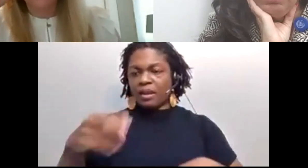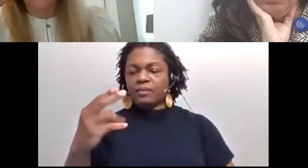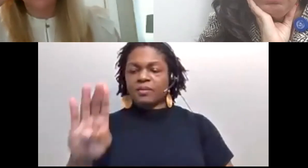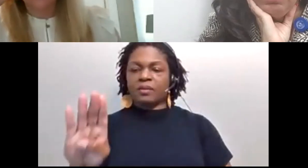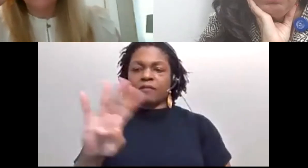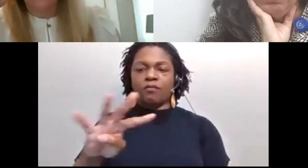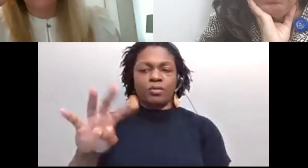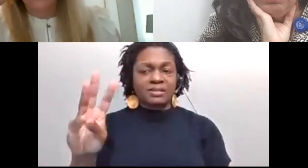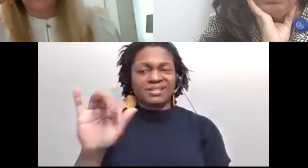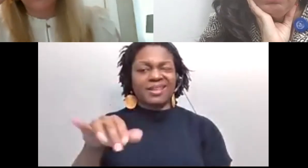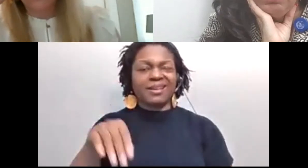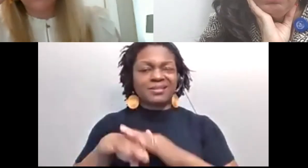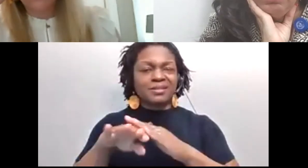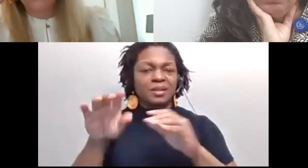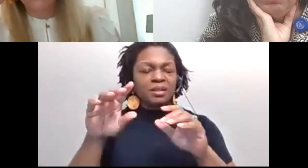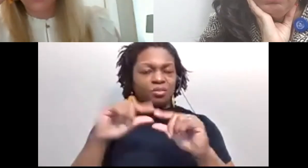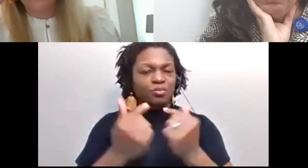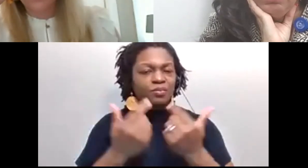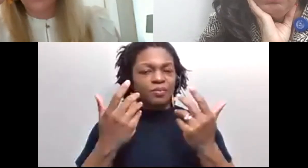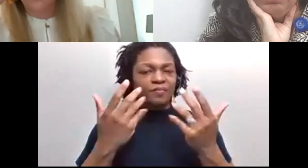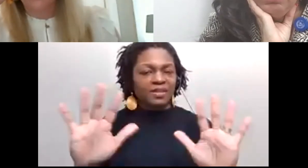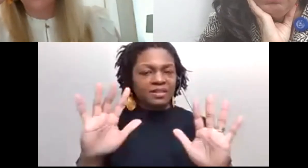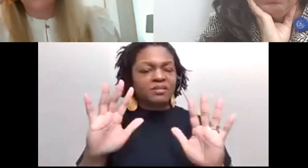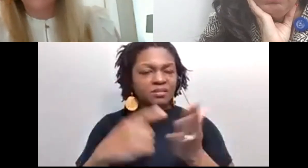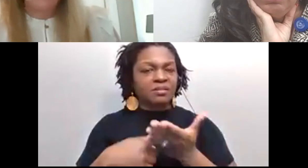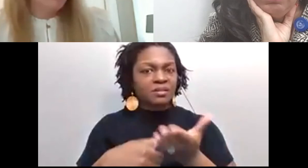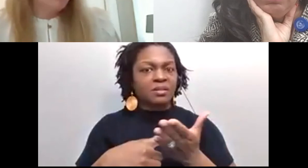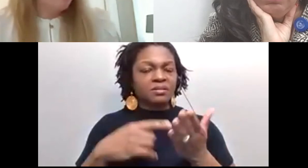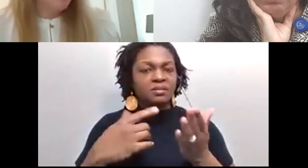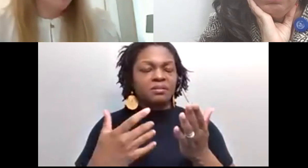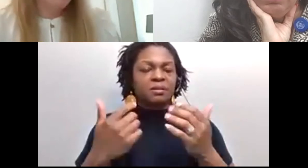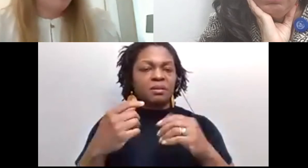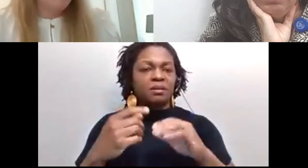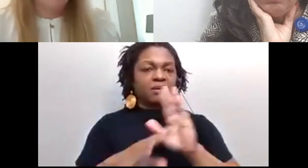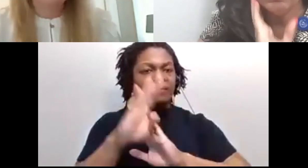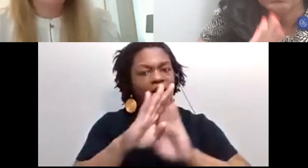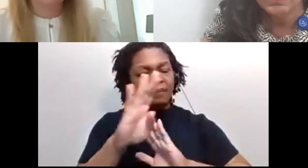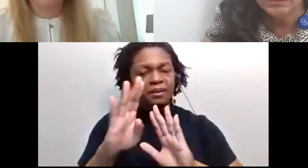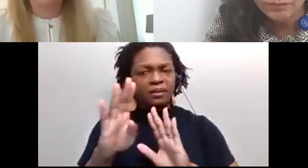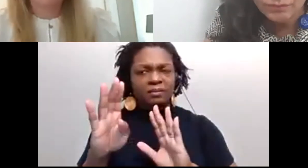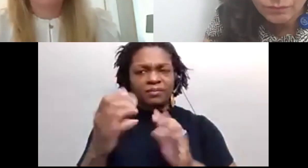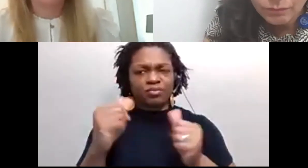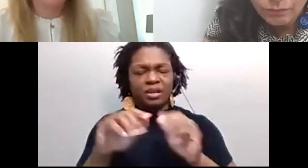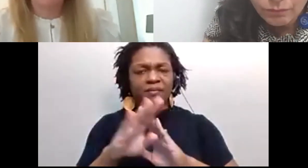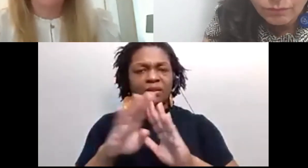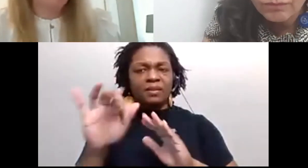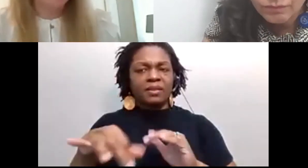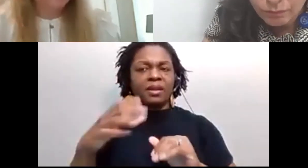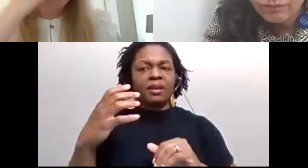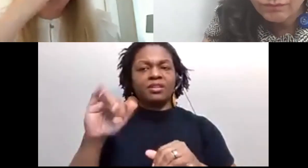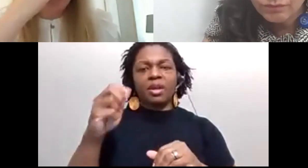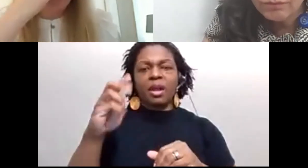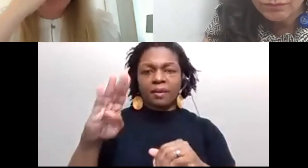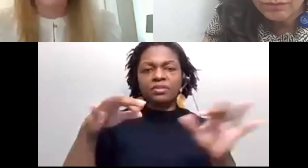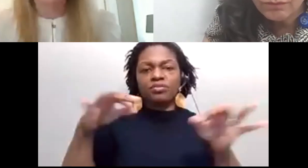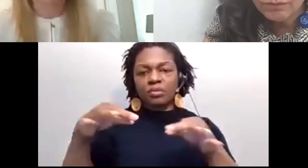The accessibility group had talked about developing the I don't know if it's the job description or the